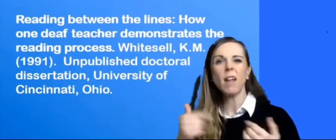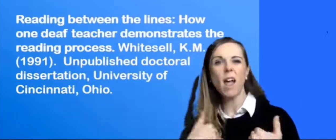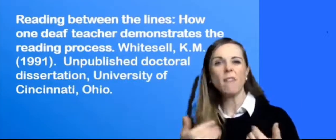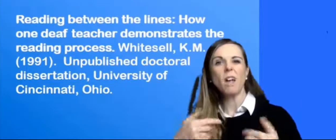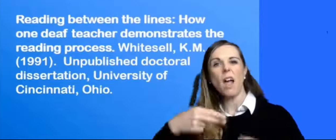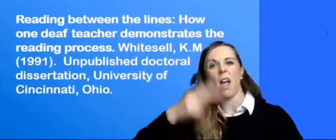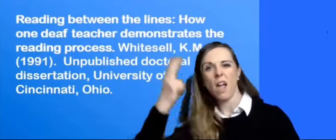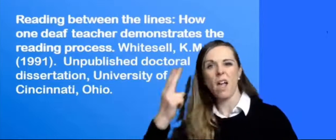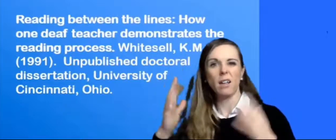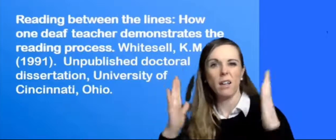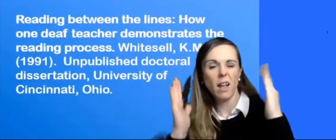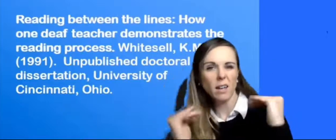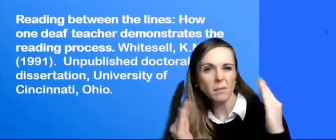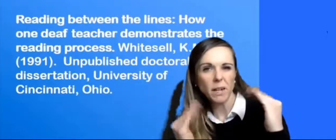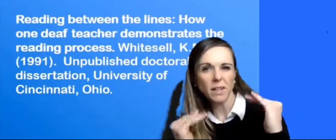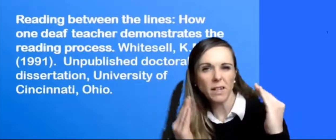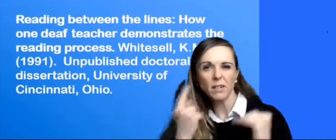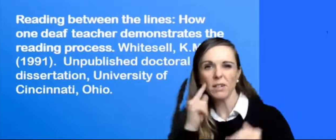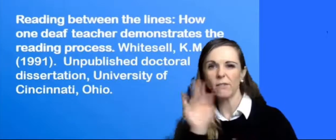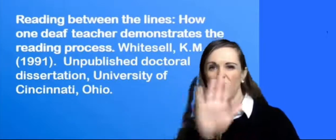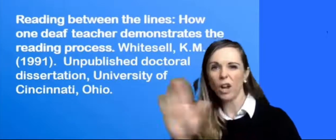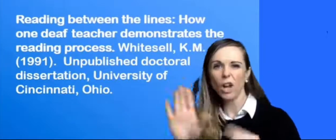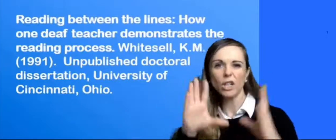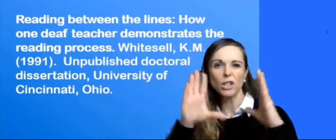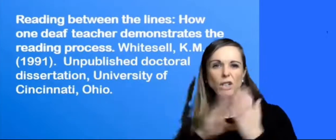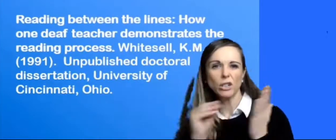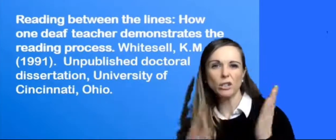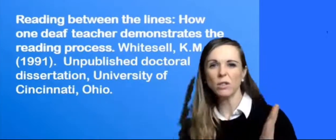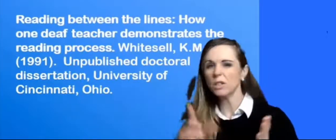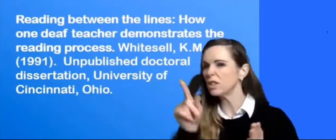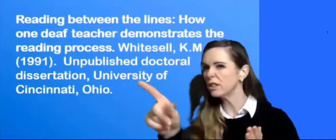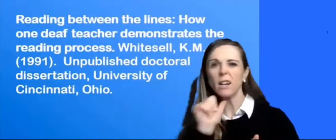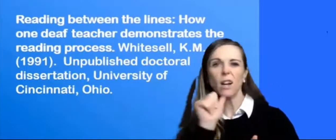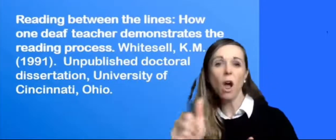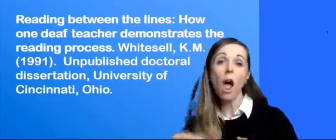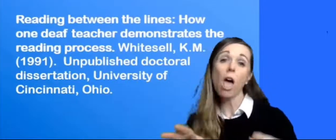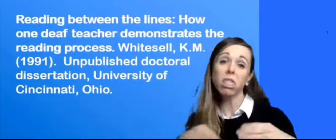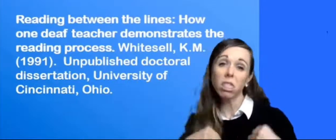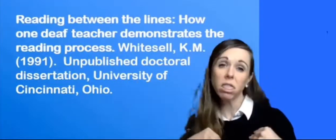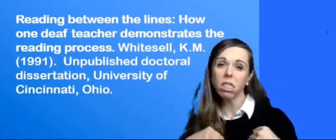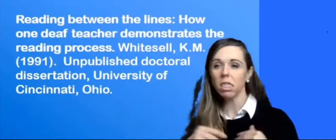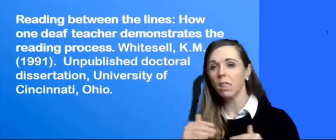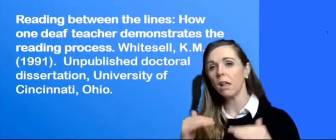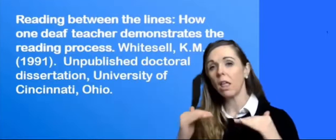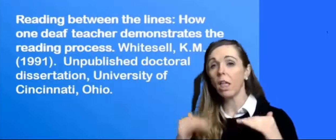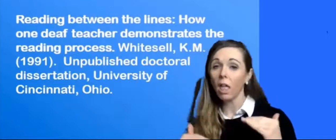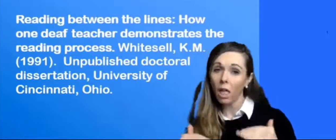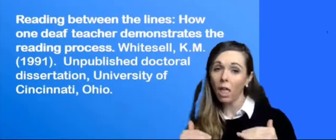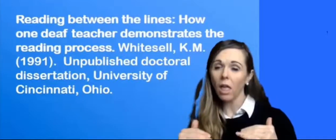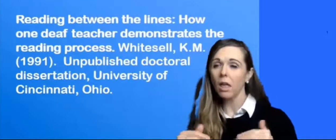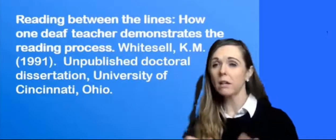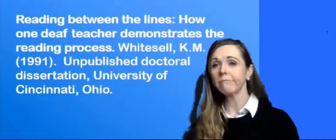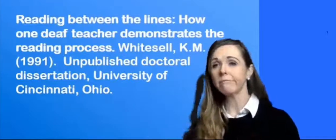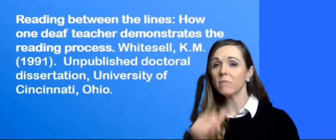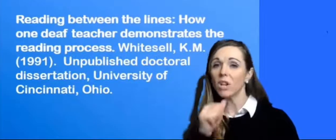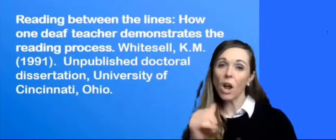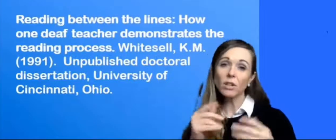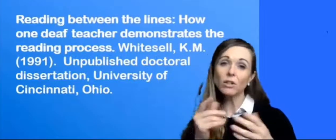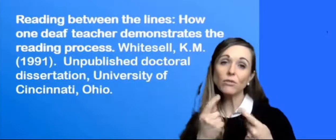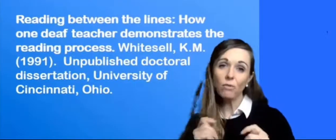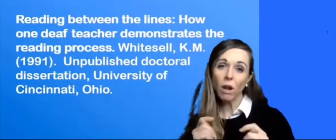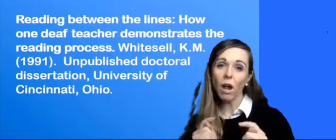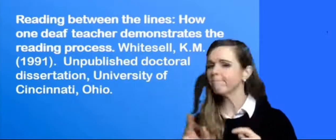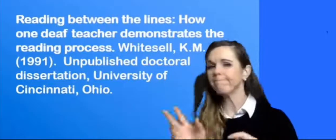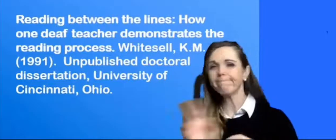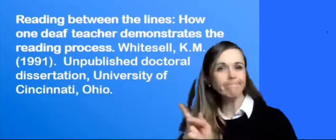teacher opposed to other teachers that was so positive was she had full expectation that her students